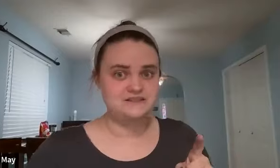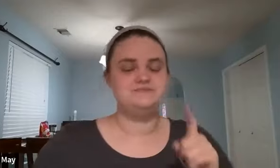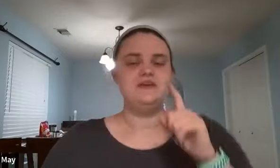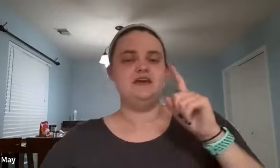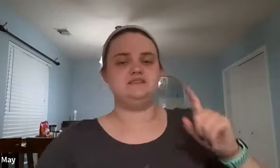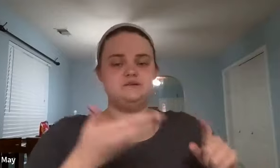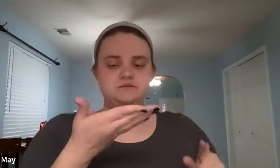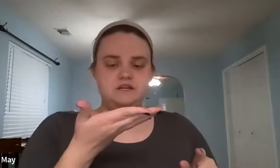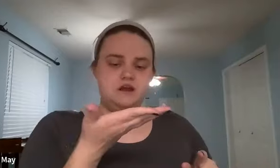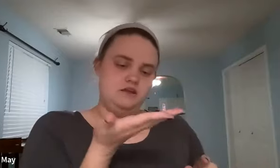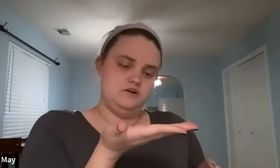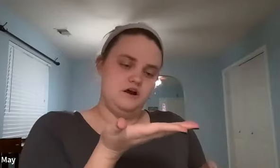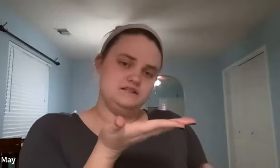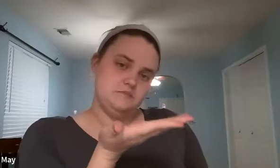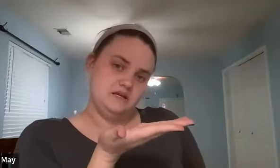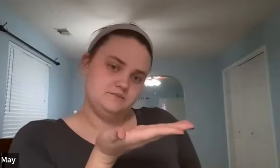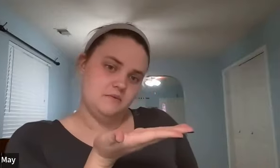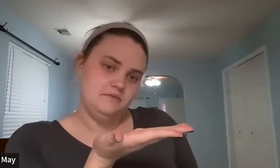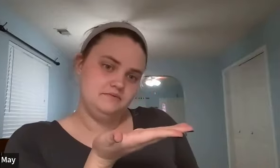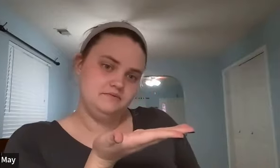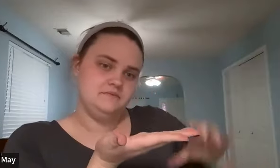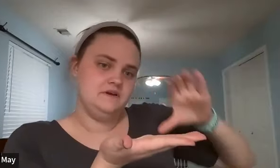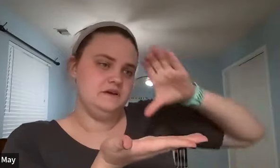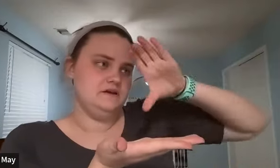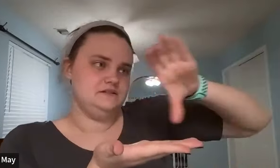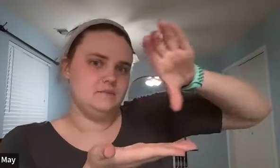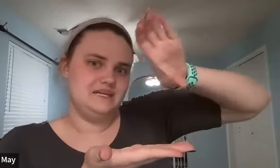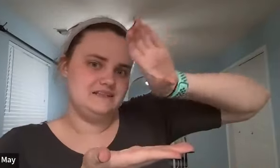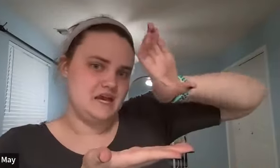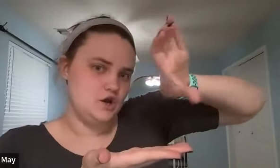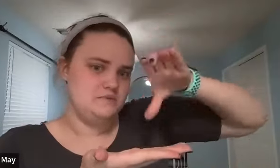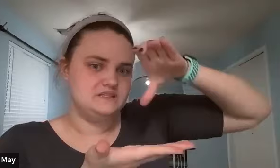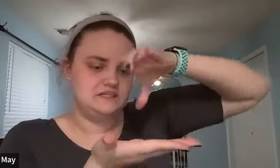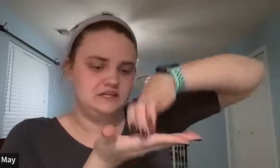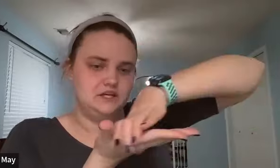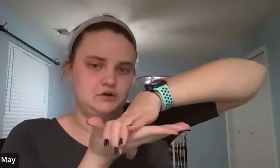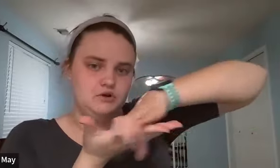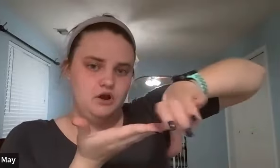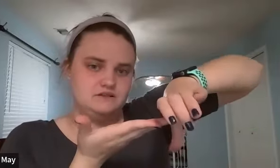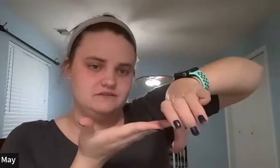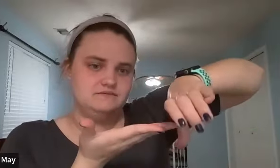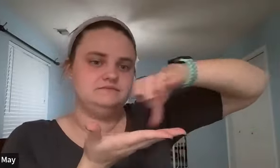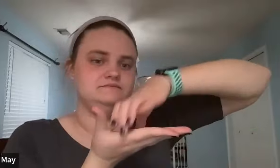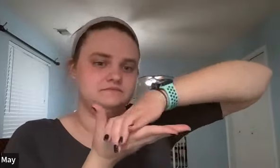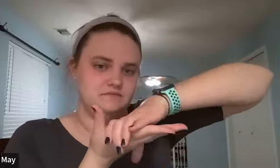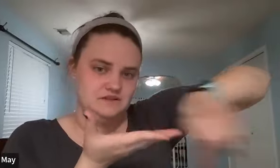cards is going to be your non-dominant is palm up. Dominant is in that open C and you go cards.